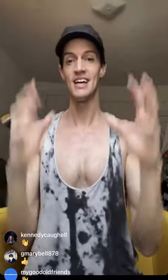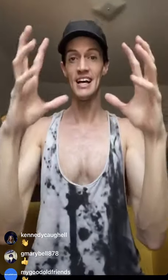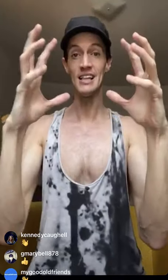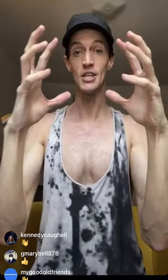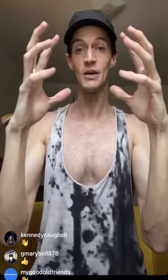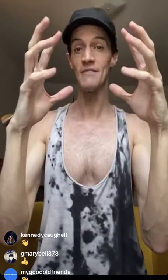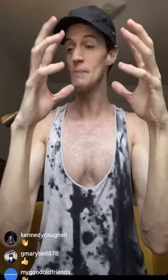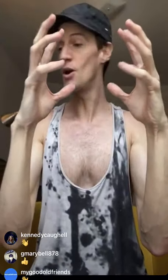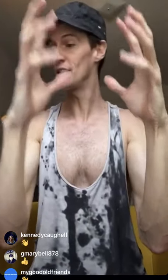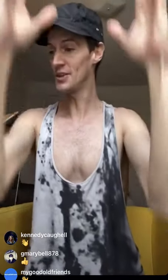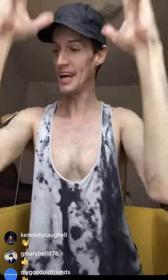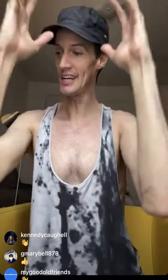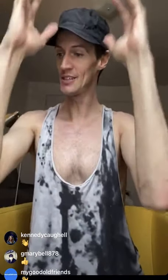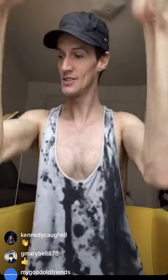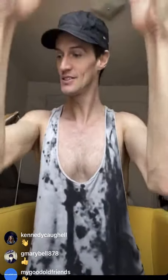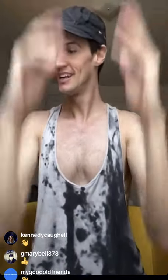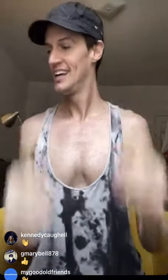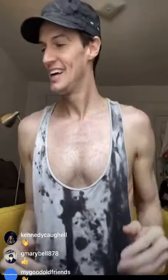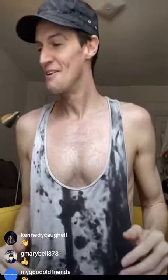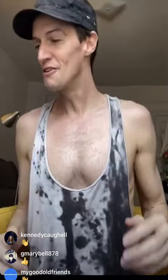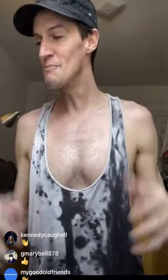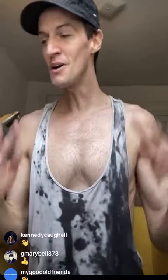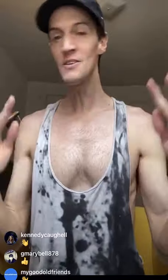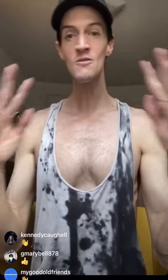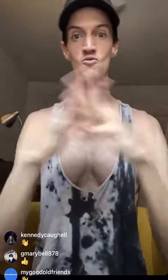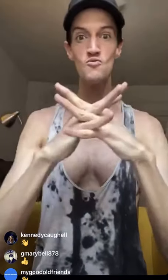Like you have that ball in your hand. Football,